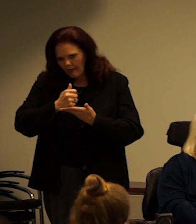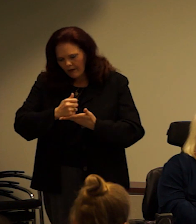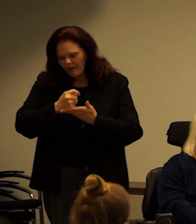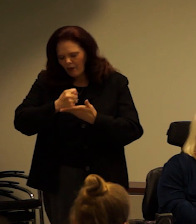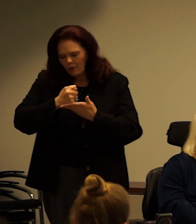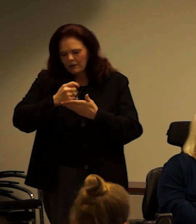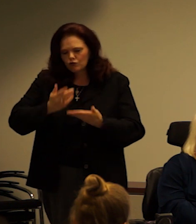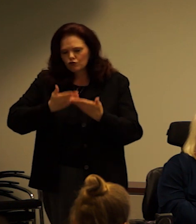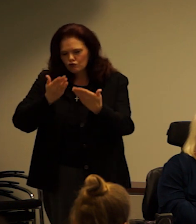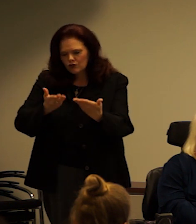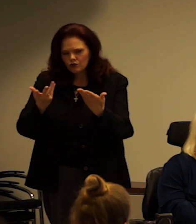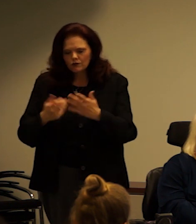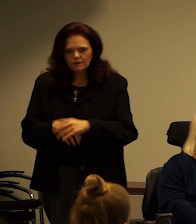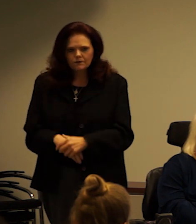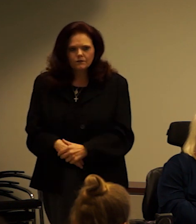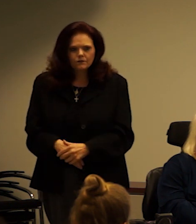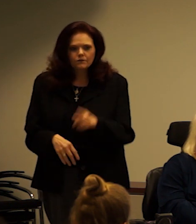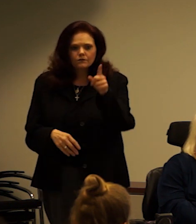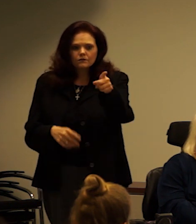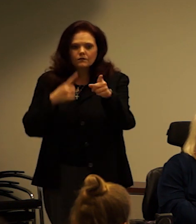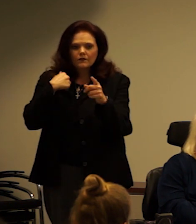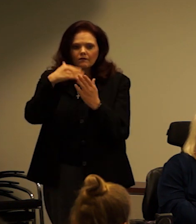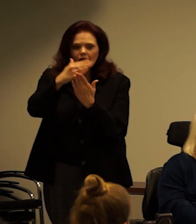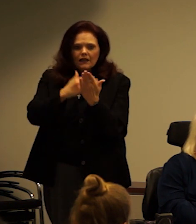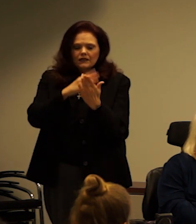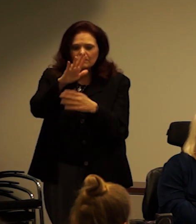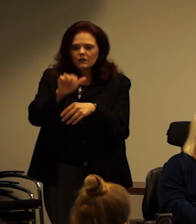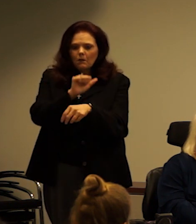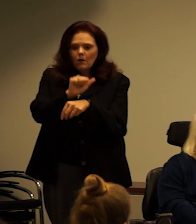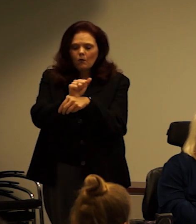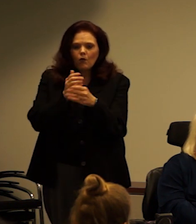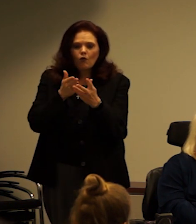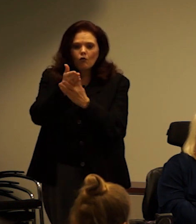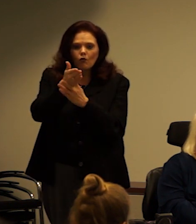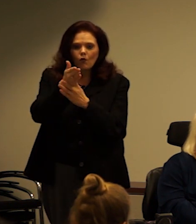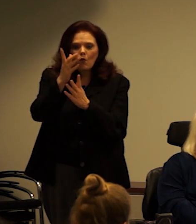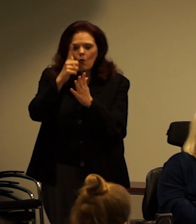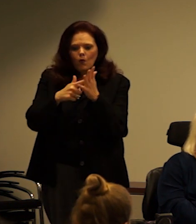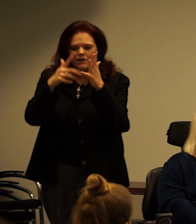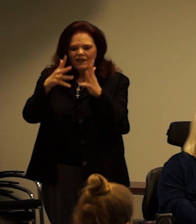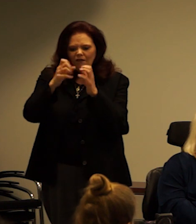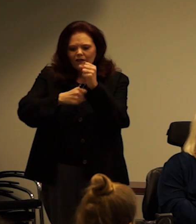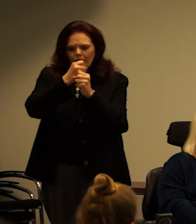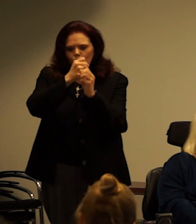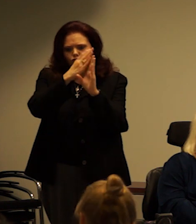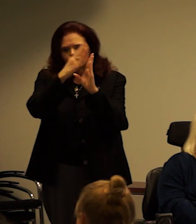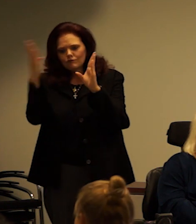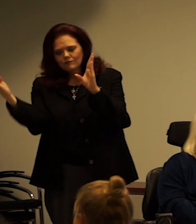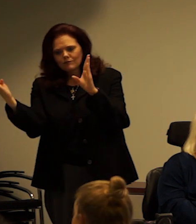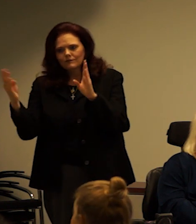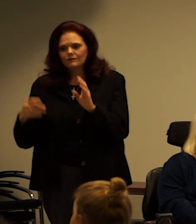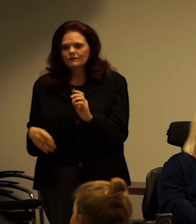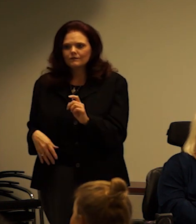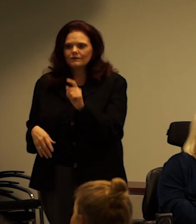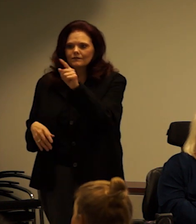It's all on there immediately. I've got a list of my appointments to the person here already. Awesome. Okay. Yeah, I'll